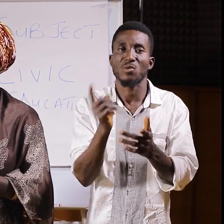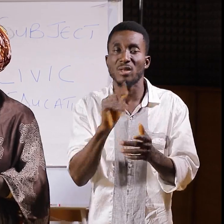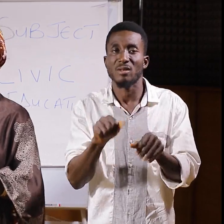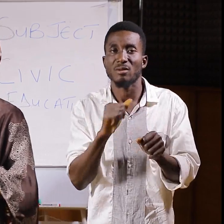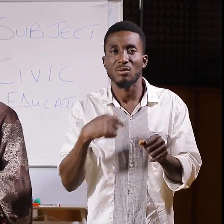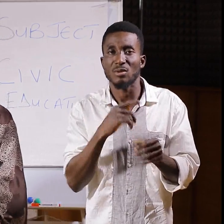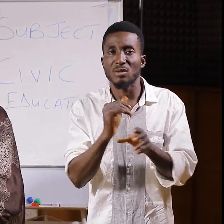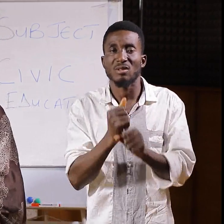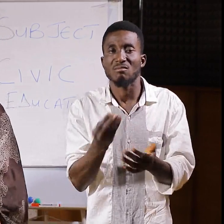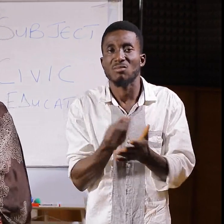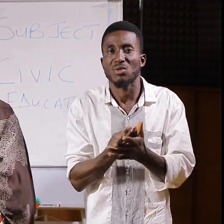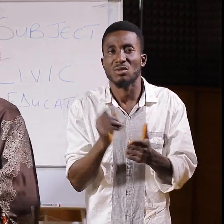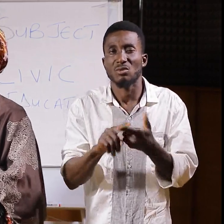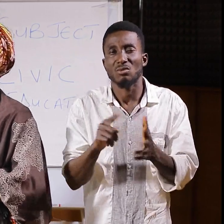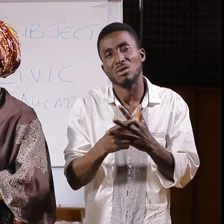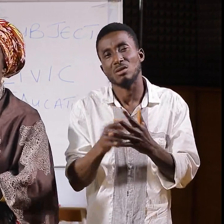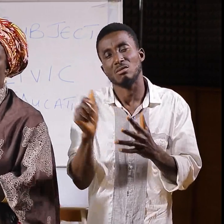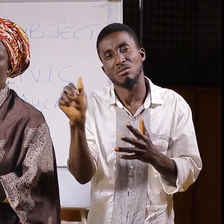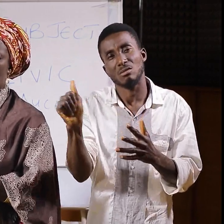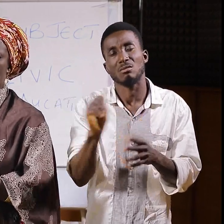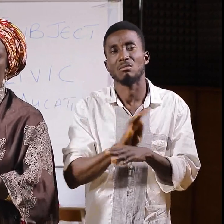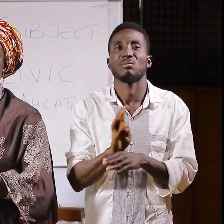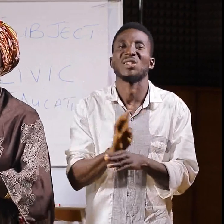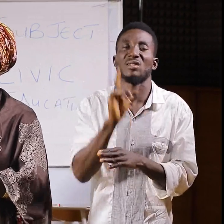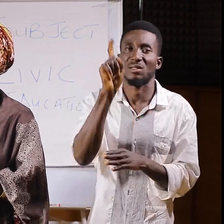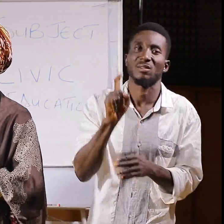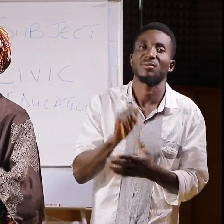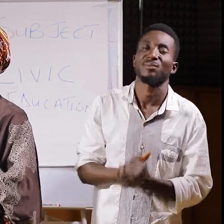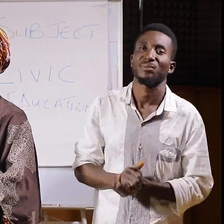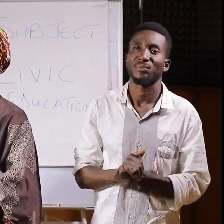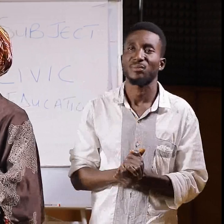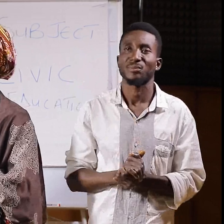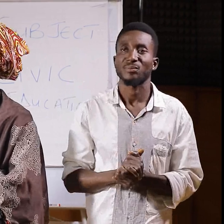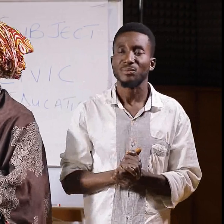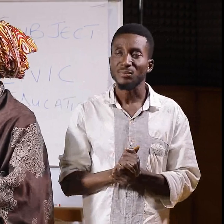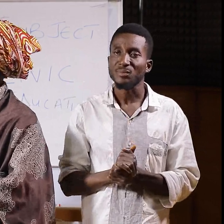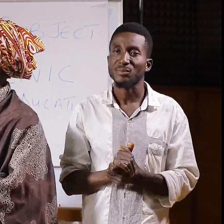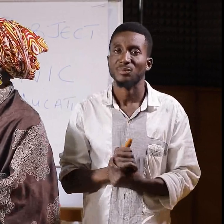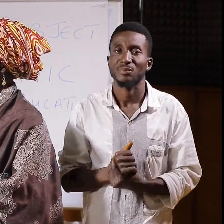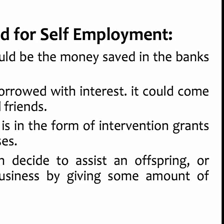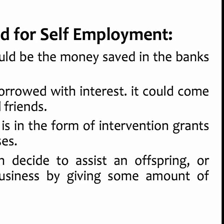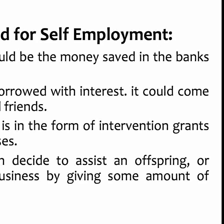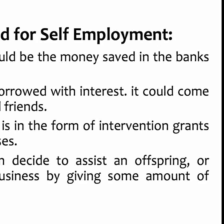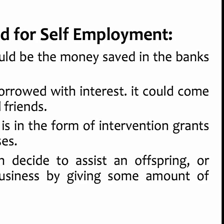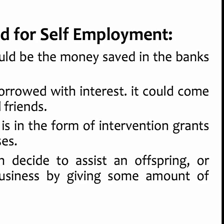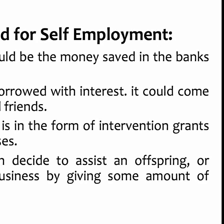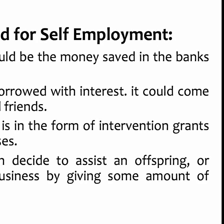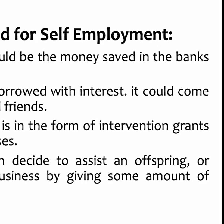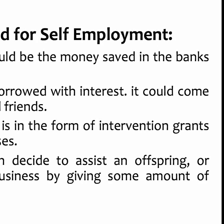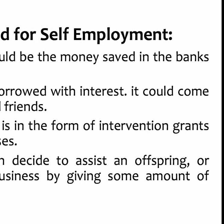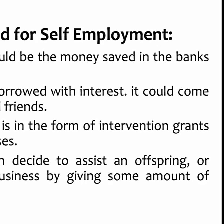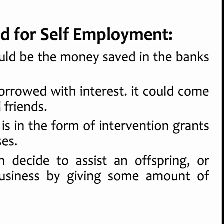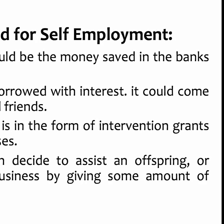we get capital to start our own business or to be self-employed? Number